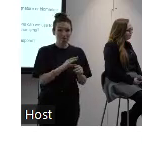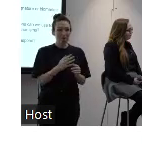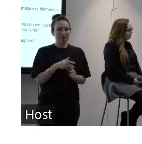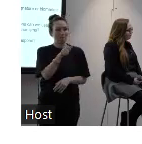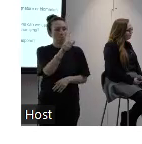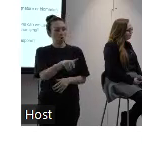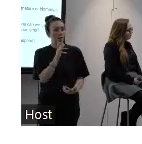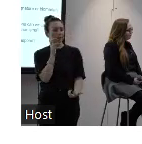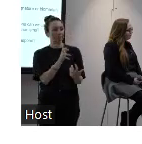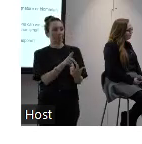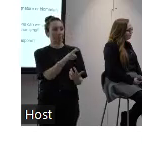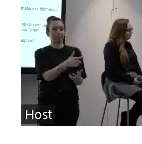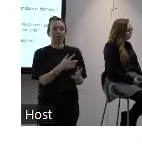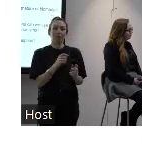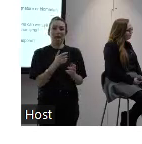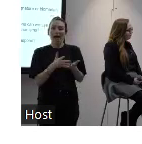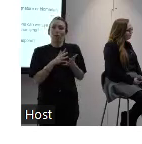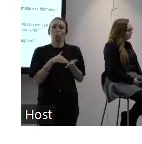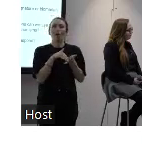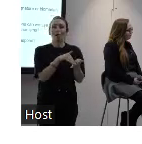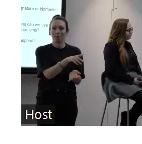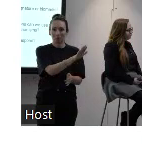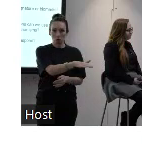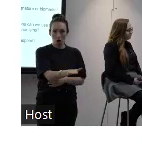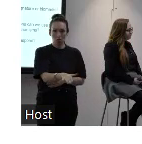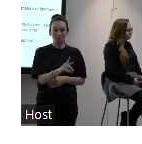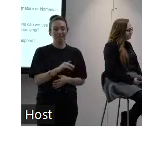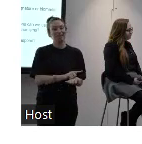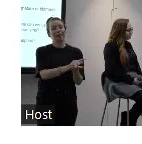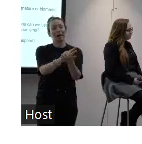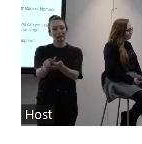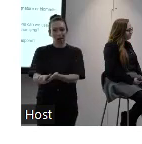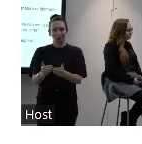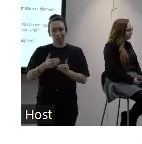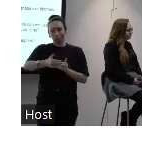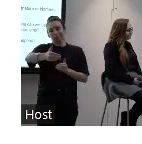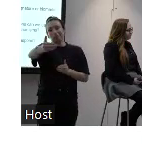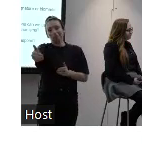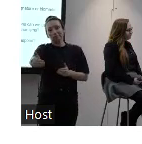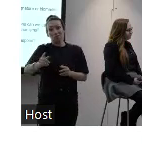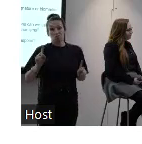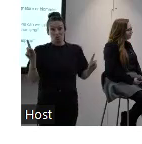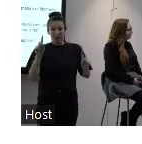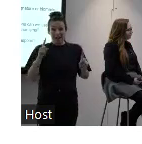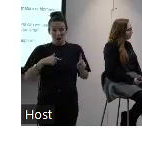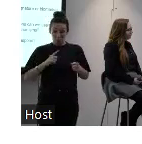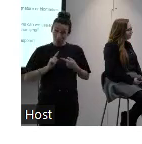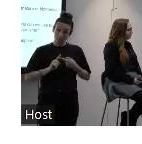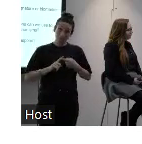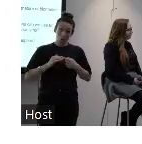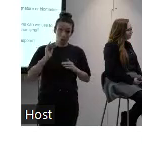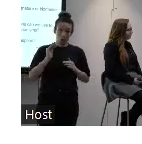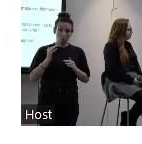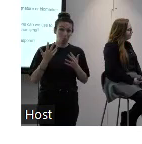and help individual children. But that sort of comes later down the line. Right now, we're even struggling to characterize on